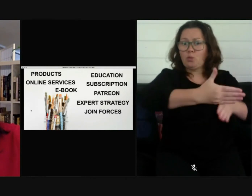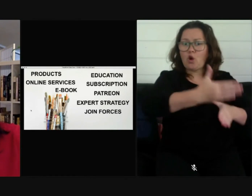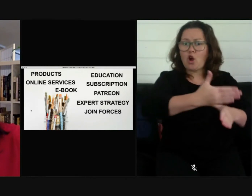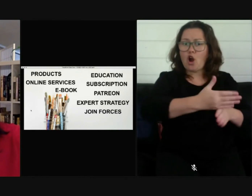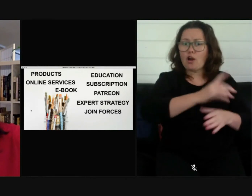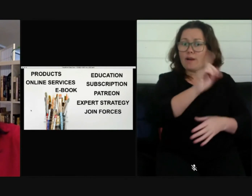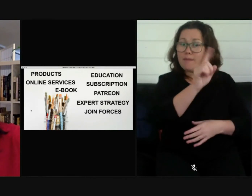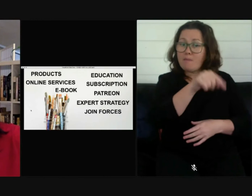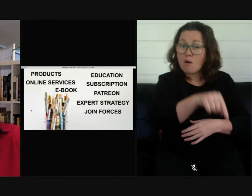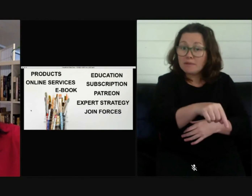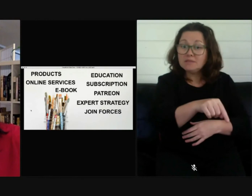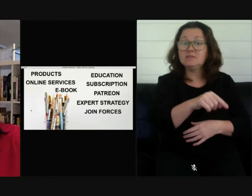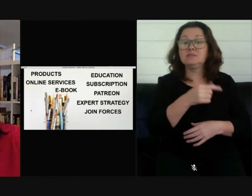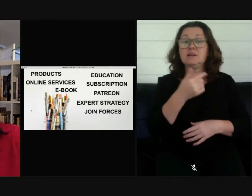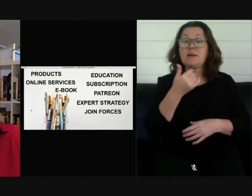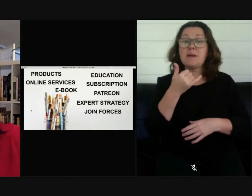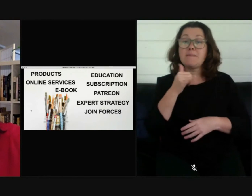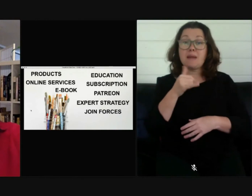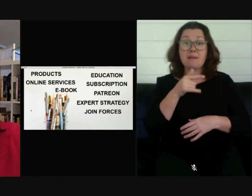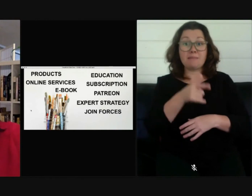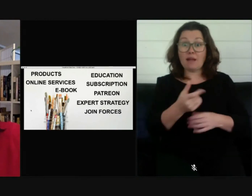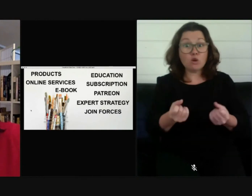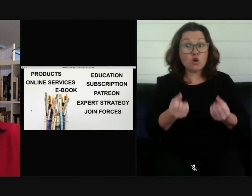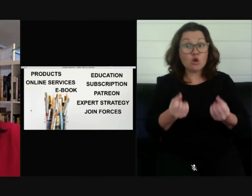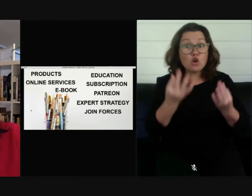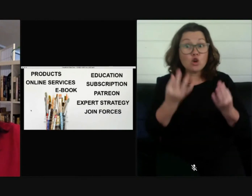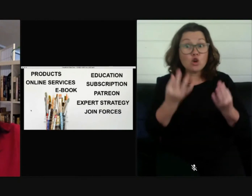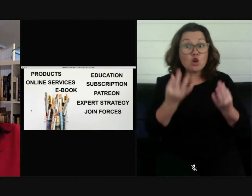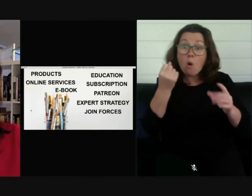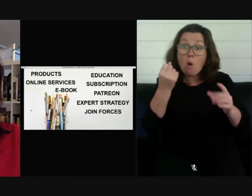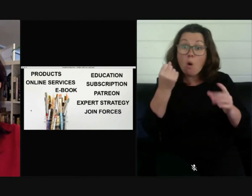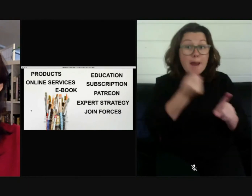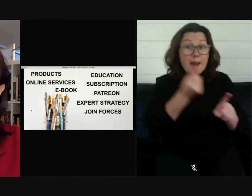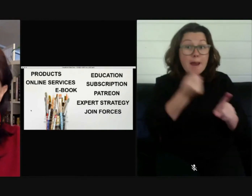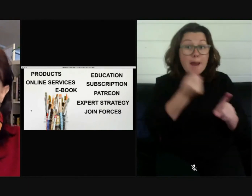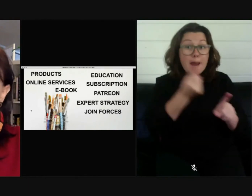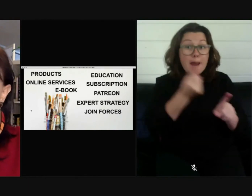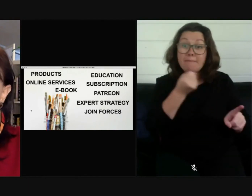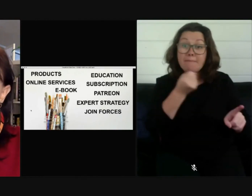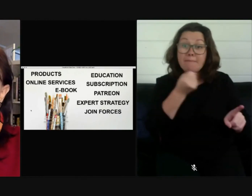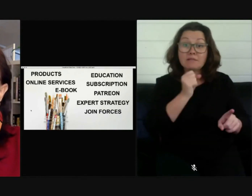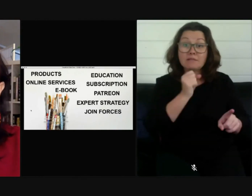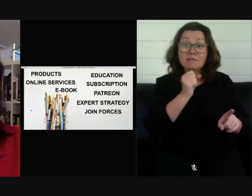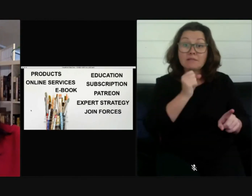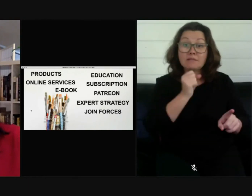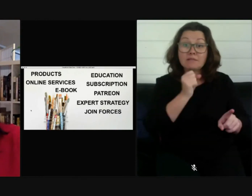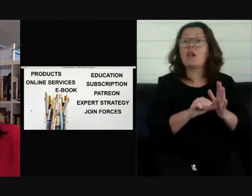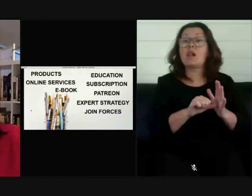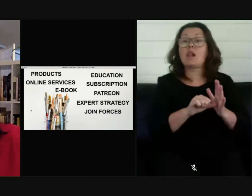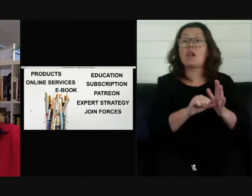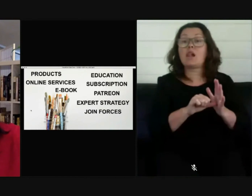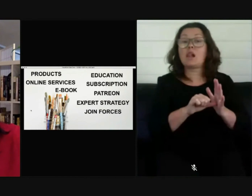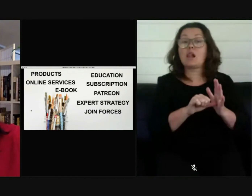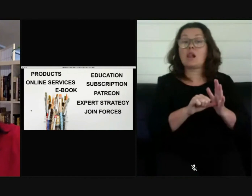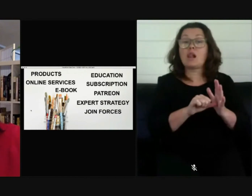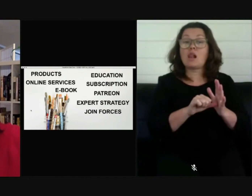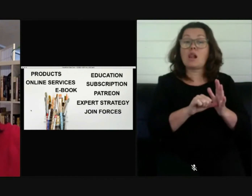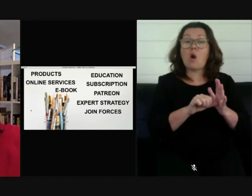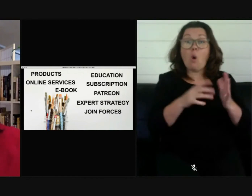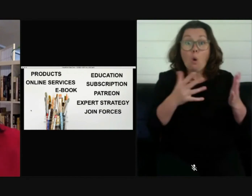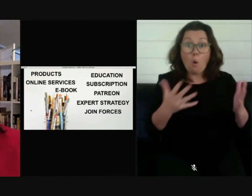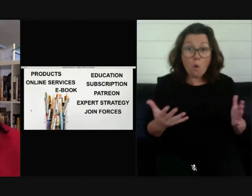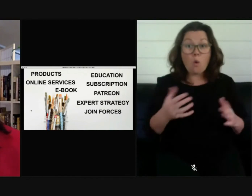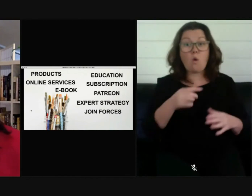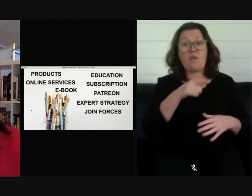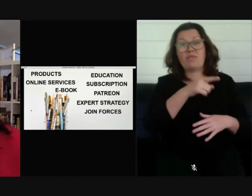been unaffected from an economic point of view, or their economic standing has in fact been improved by what's